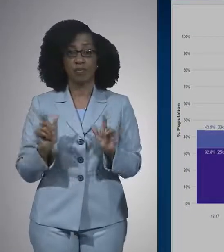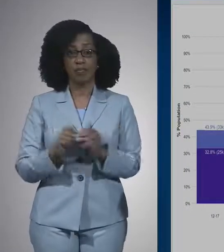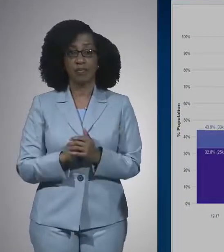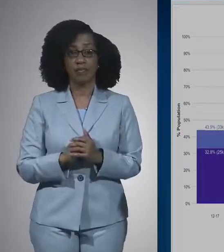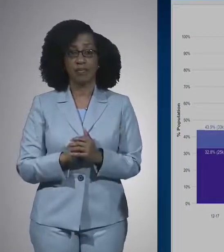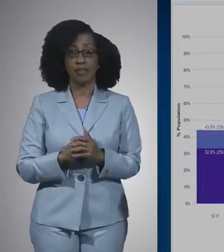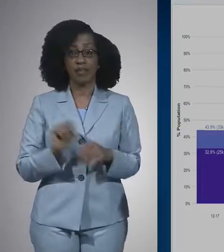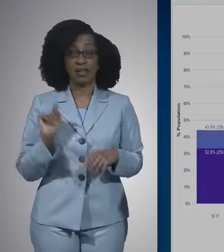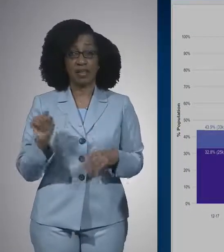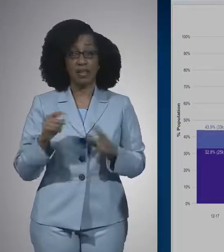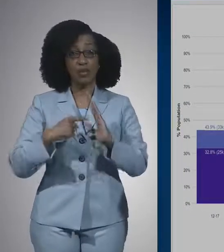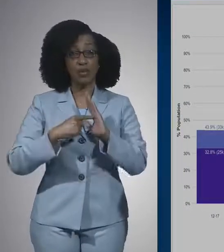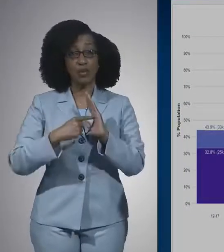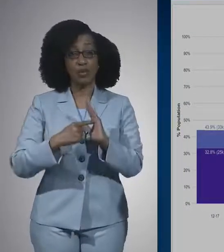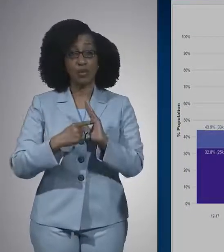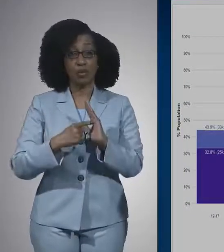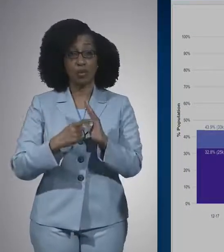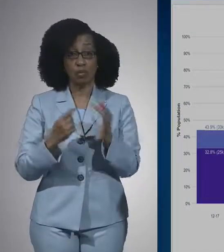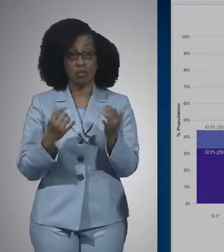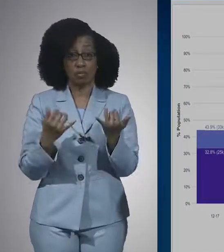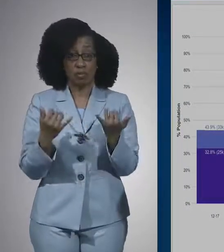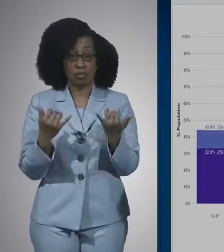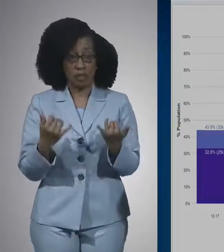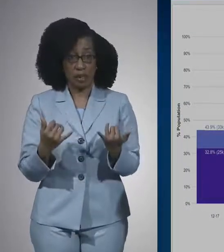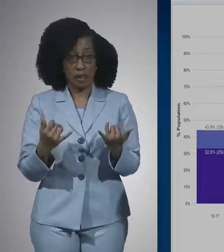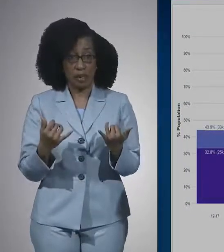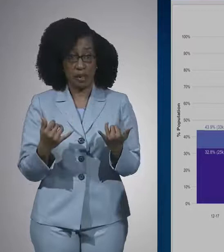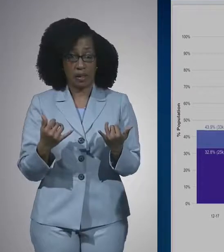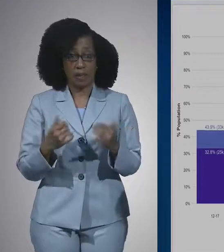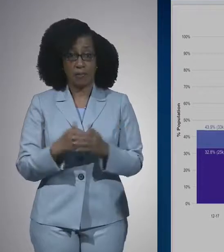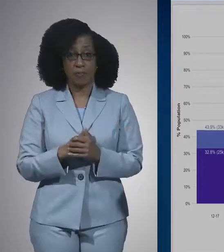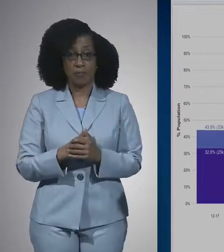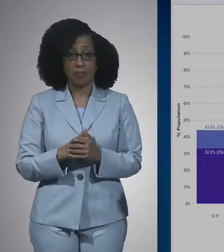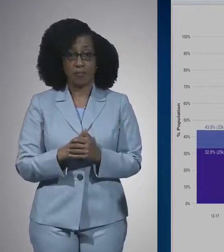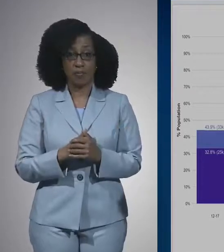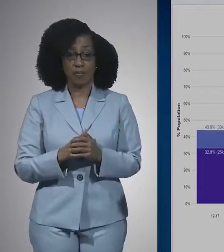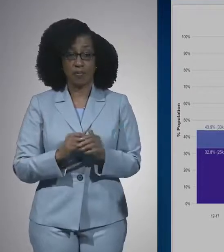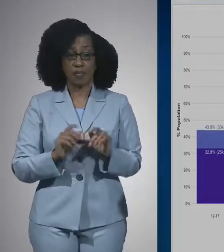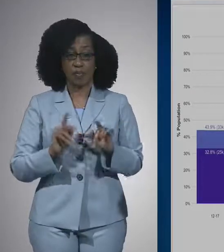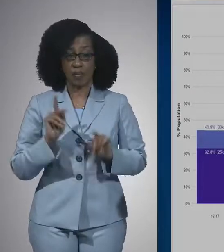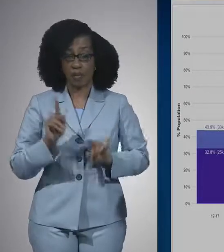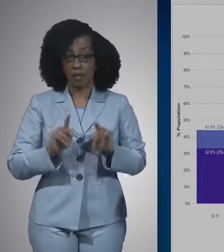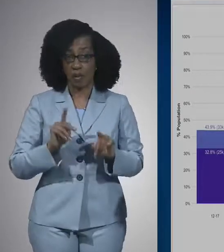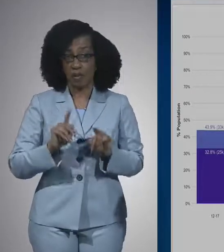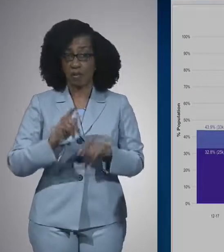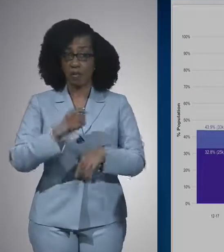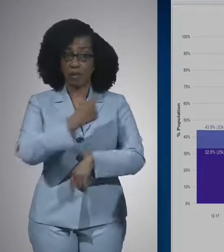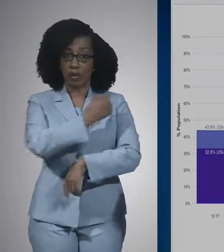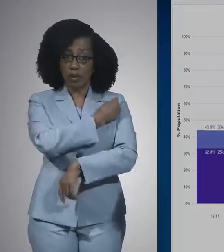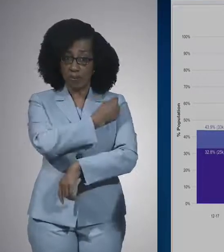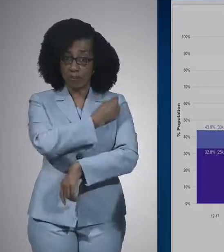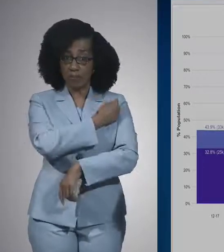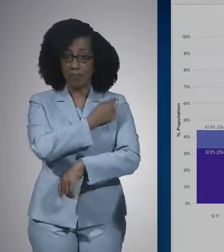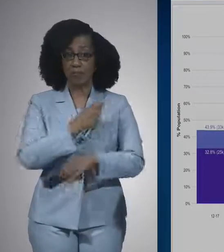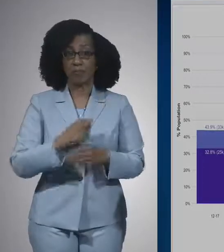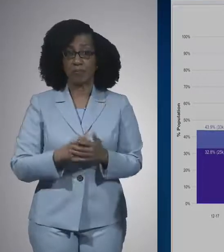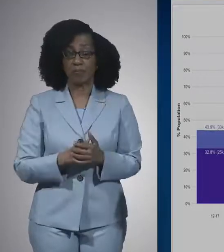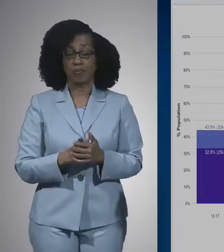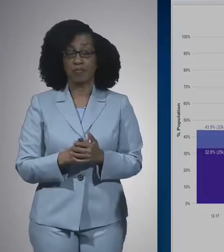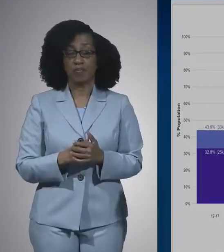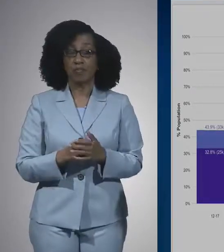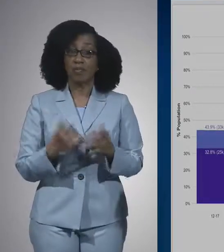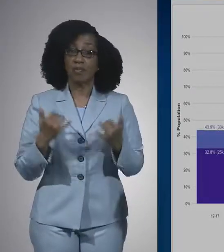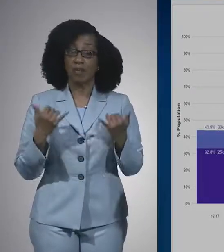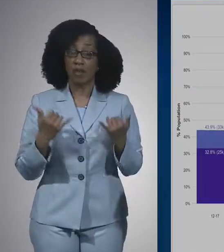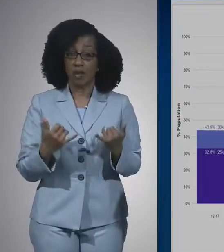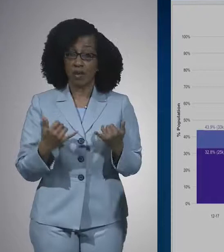This slide shows where we are with the population as far as vaccine uptake. Right now, we